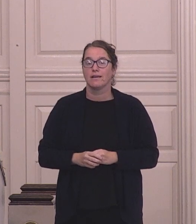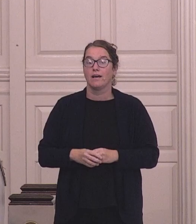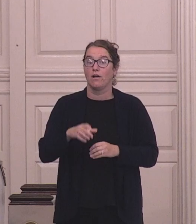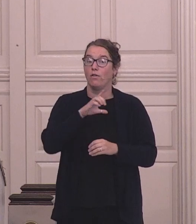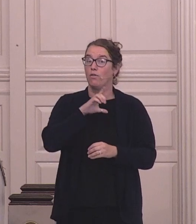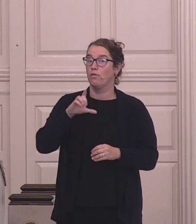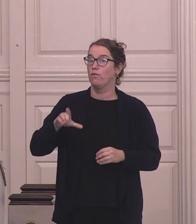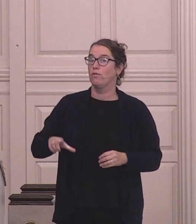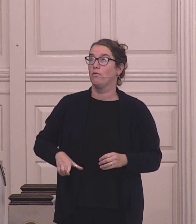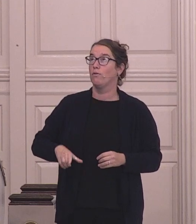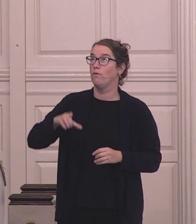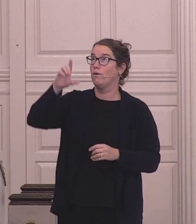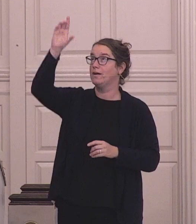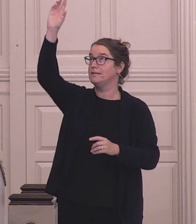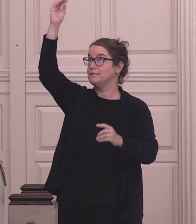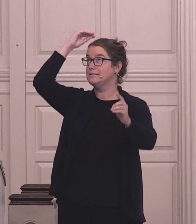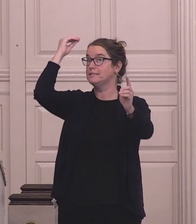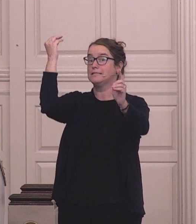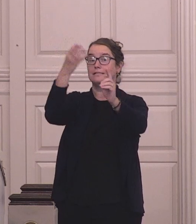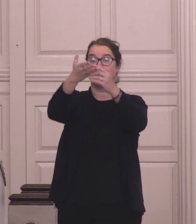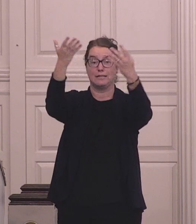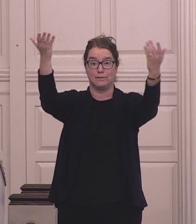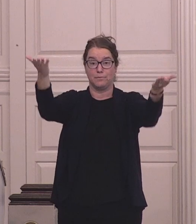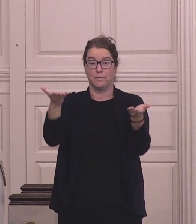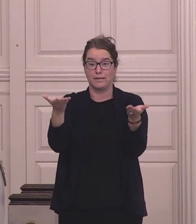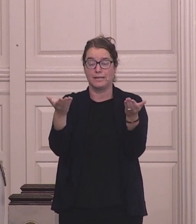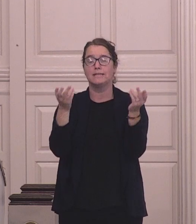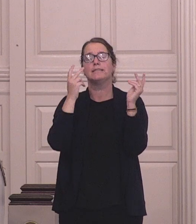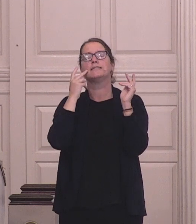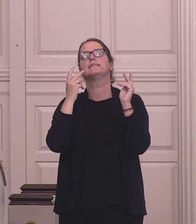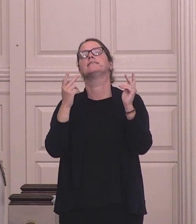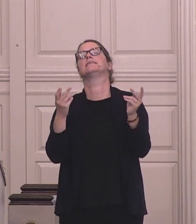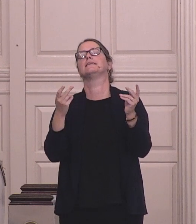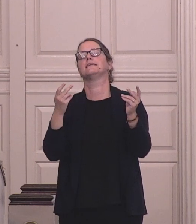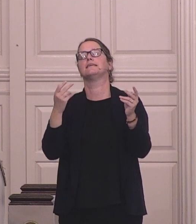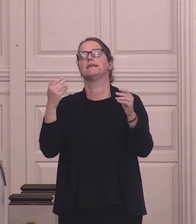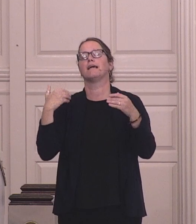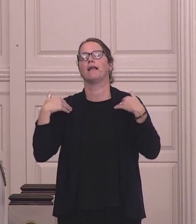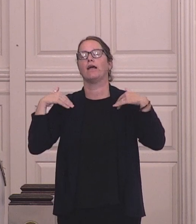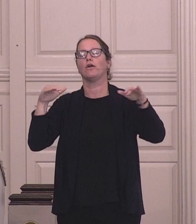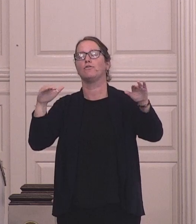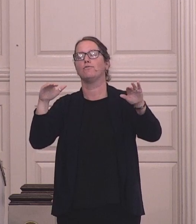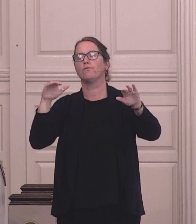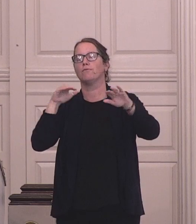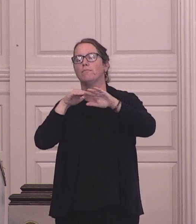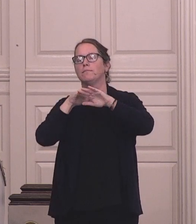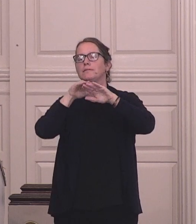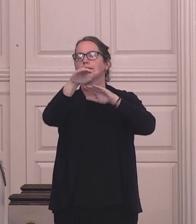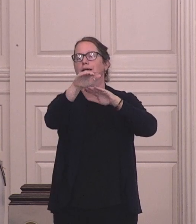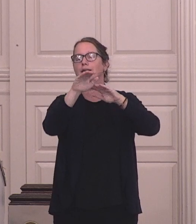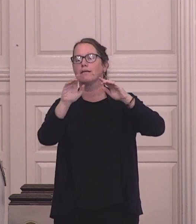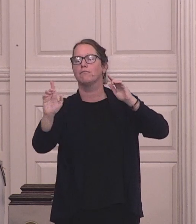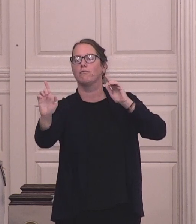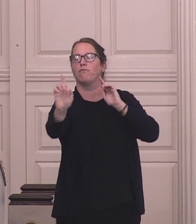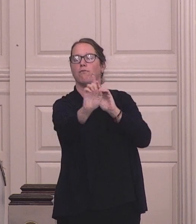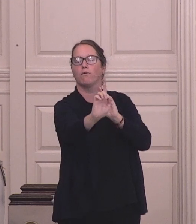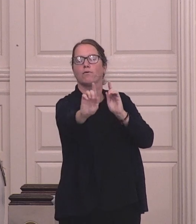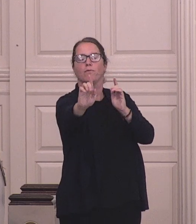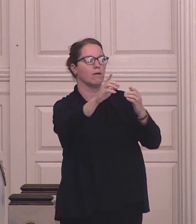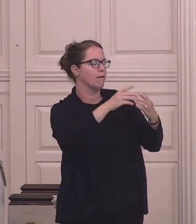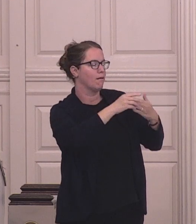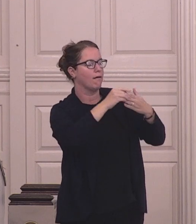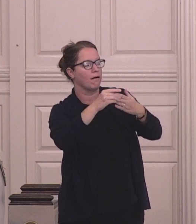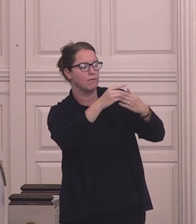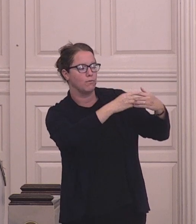Thus says the Lord, see, I am sending an angel before you to guide you on the